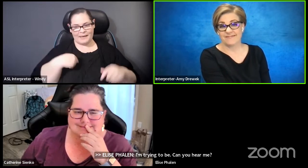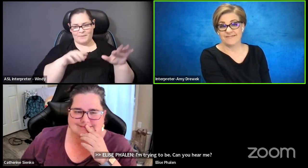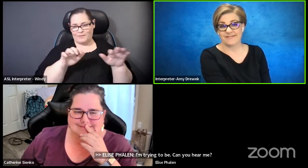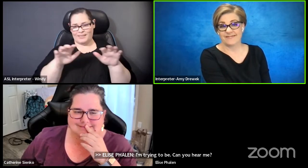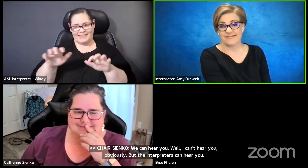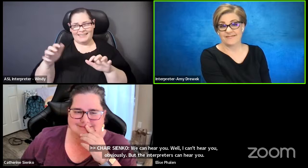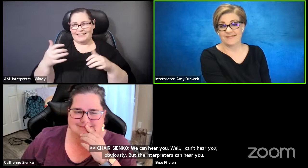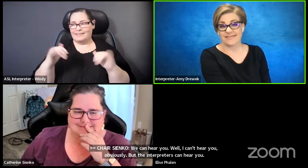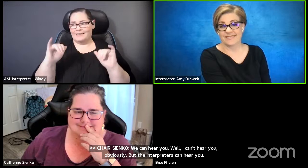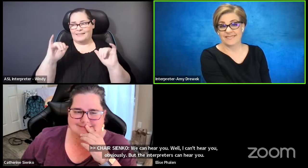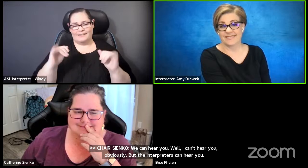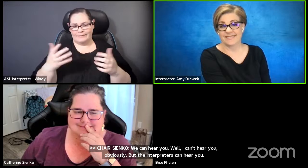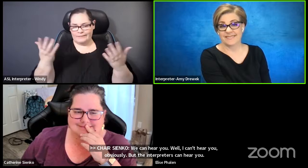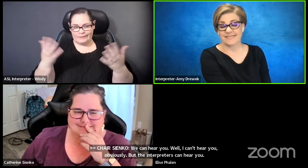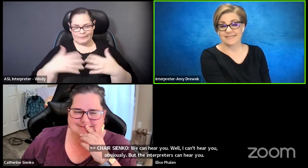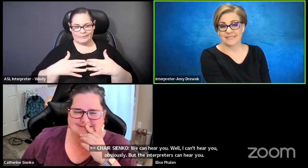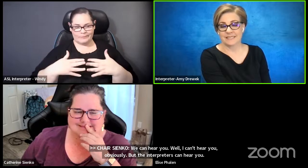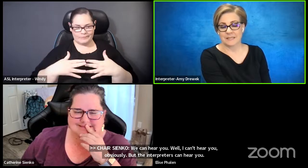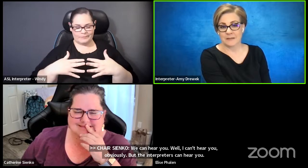so